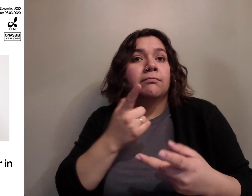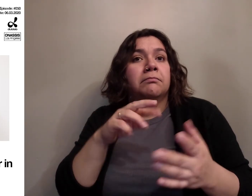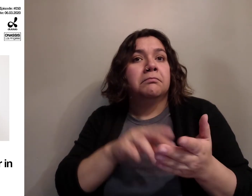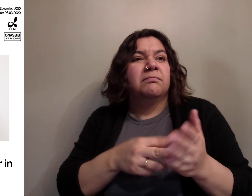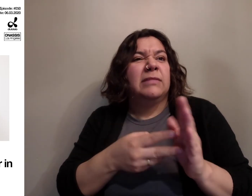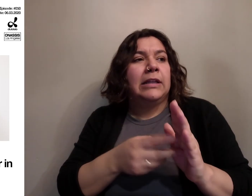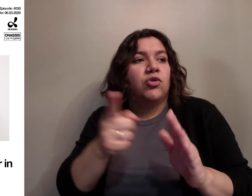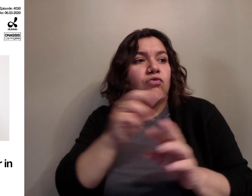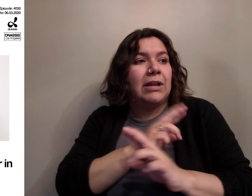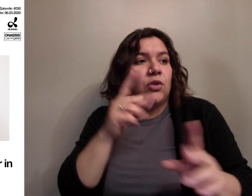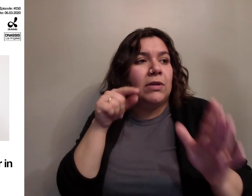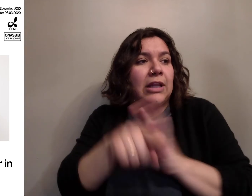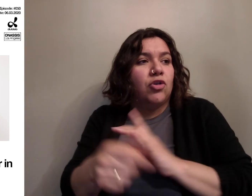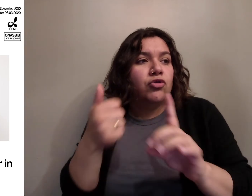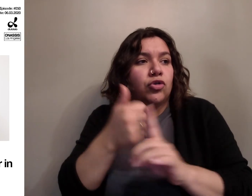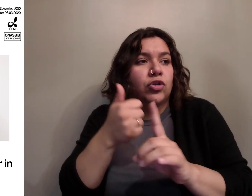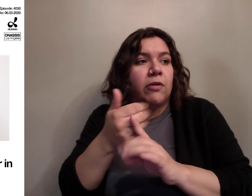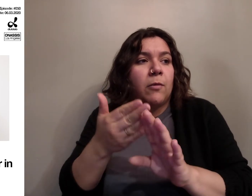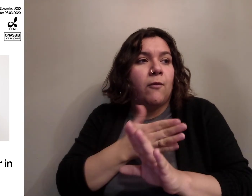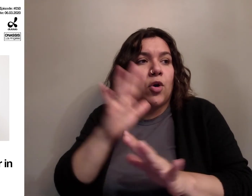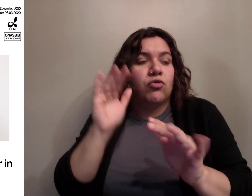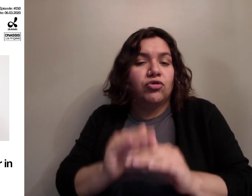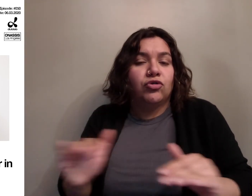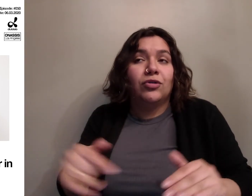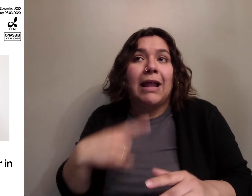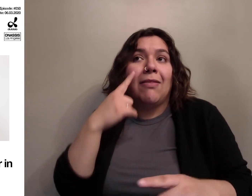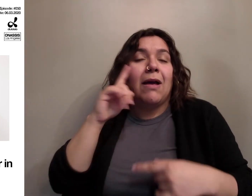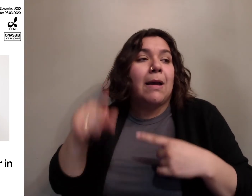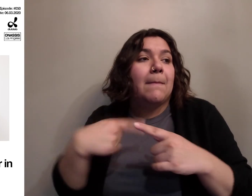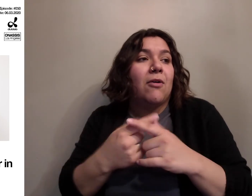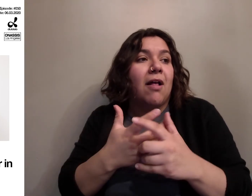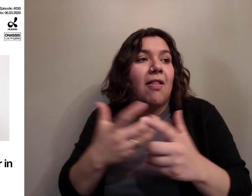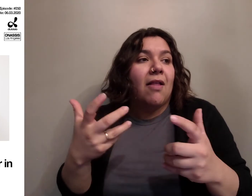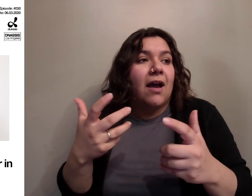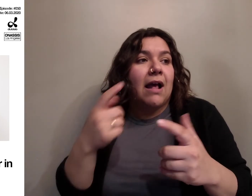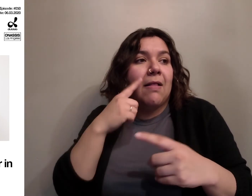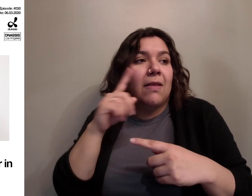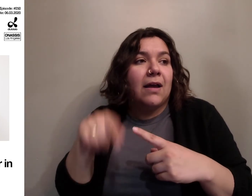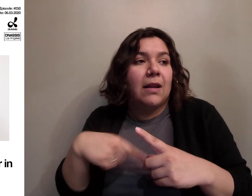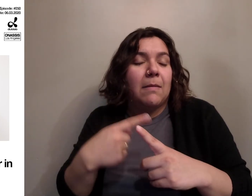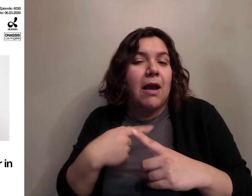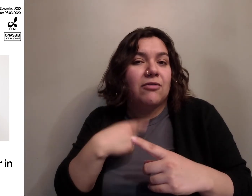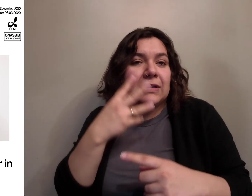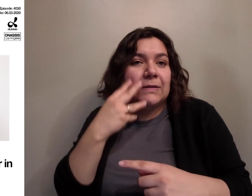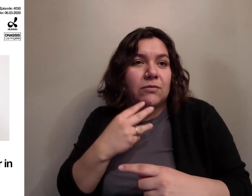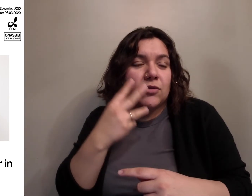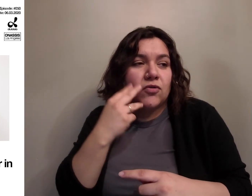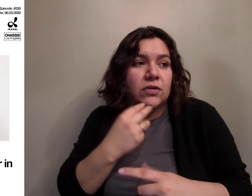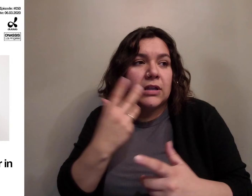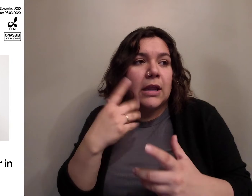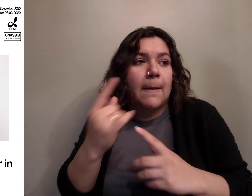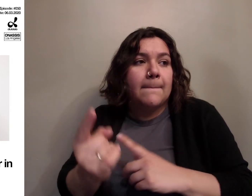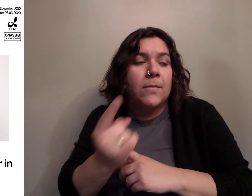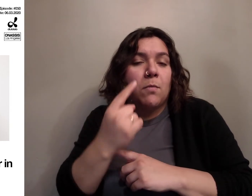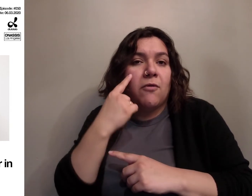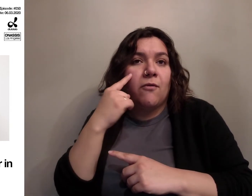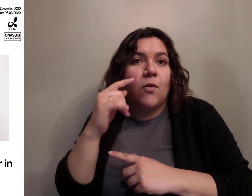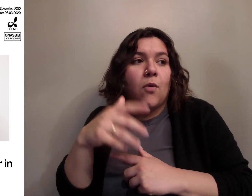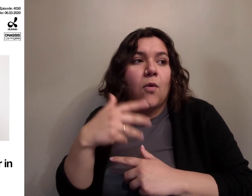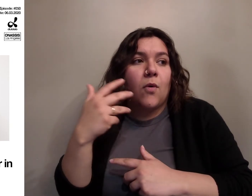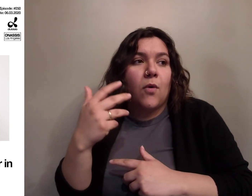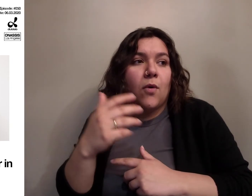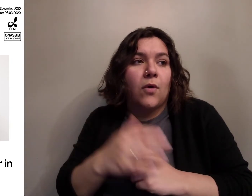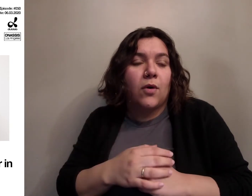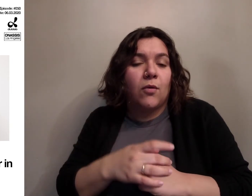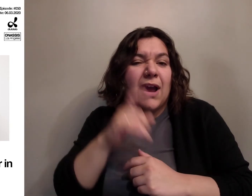yourself instead of your children. And I grappled with this a lot because I thought of I had